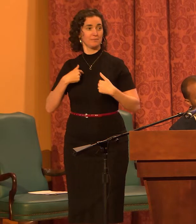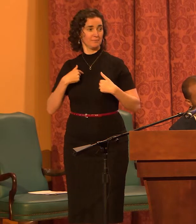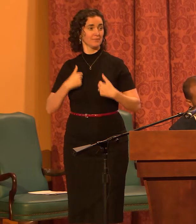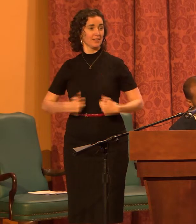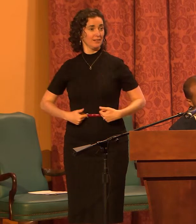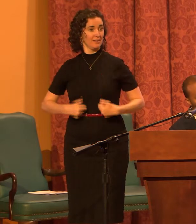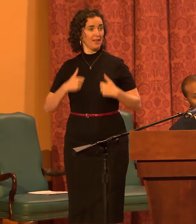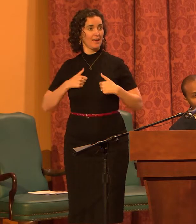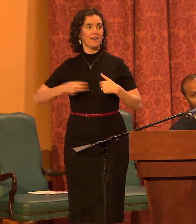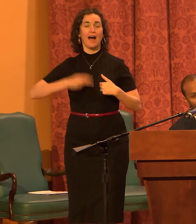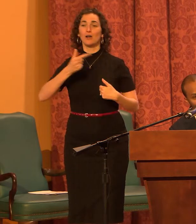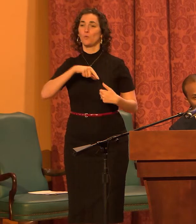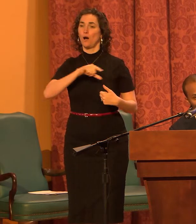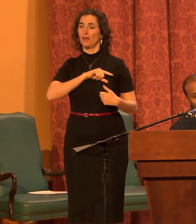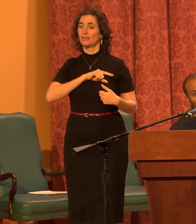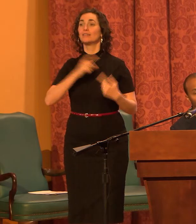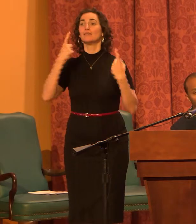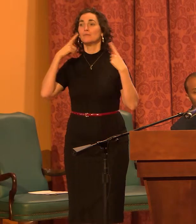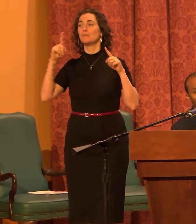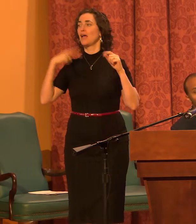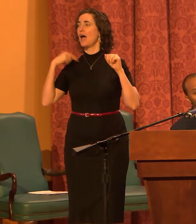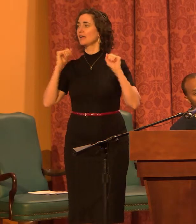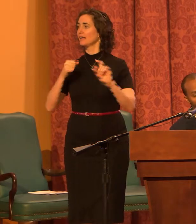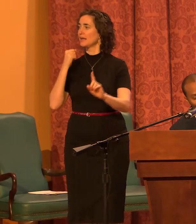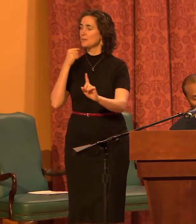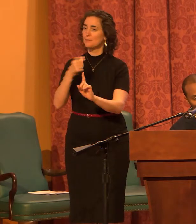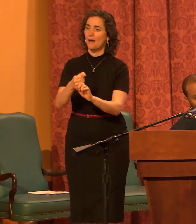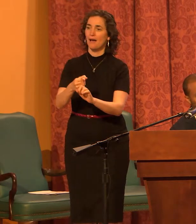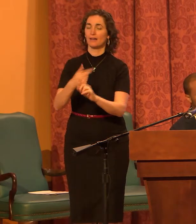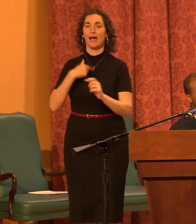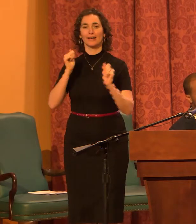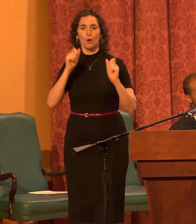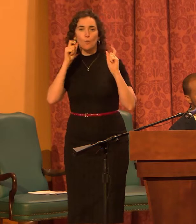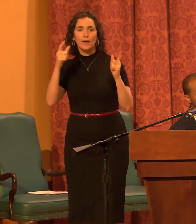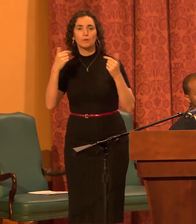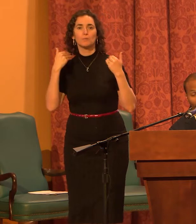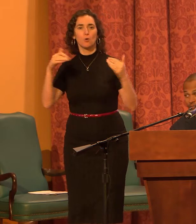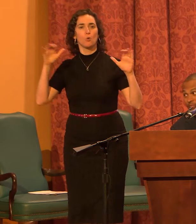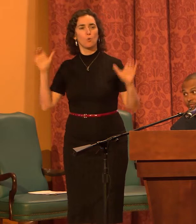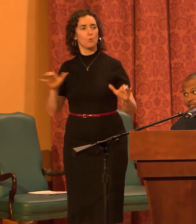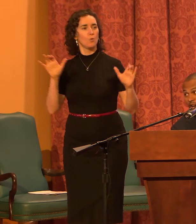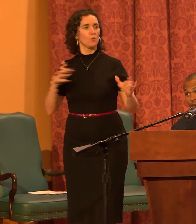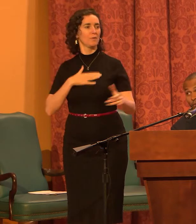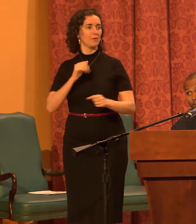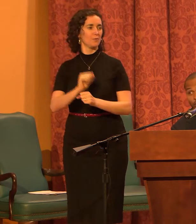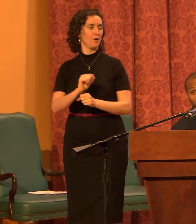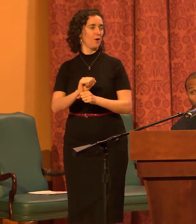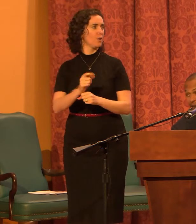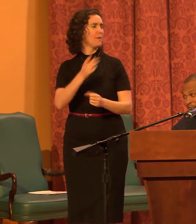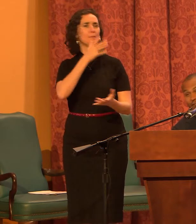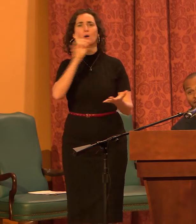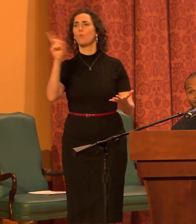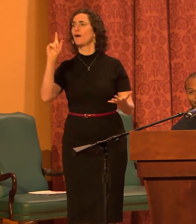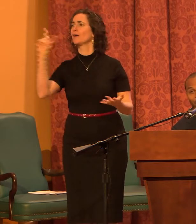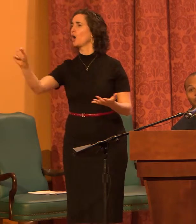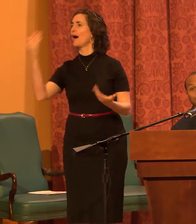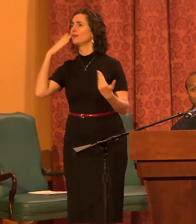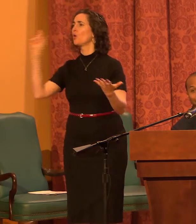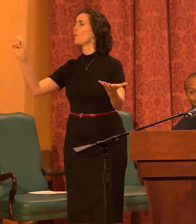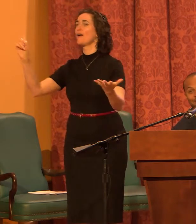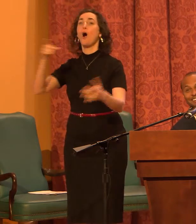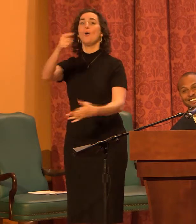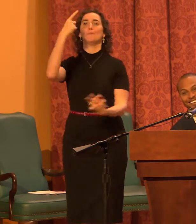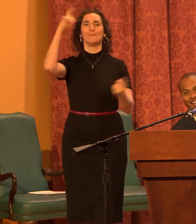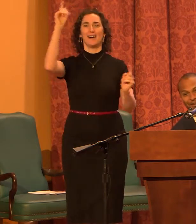high quality of life so I can make the impact and wake up and do the work. I don't know where my mother went, but thank you. Oh,